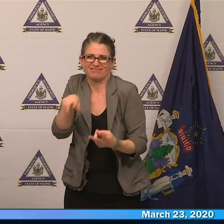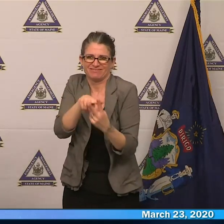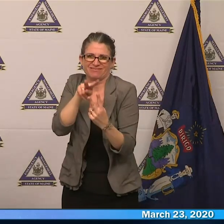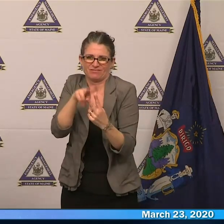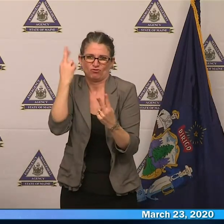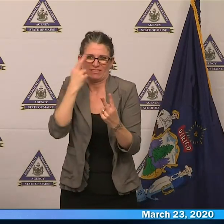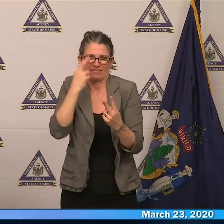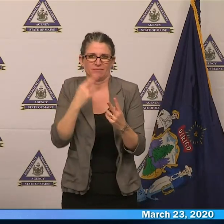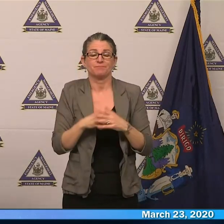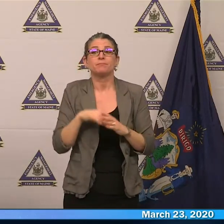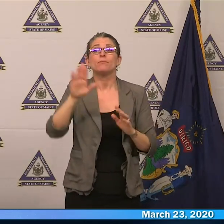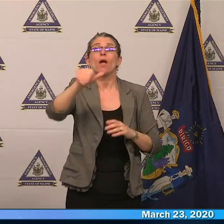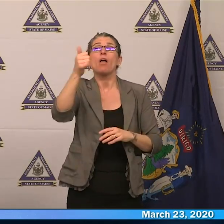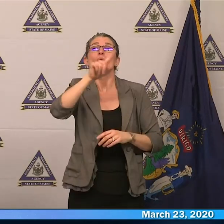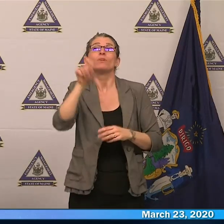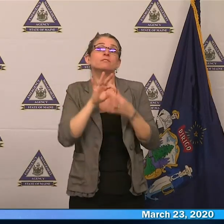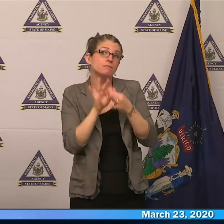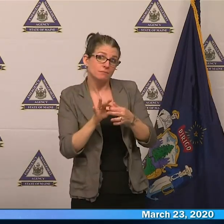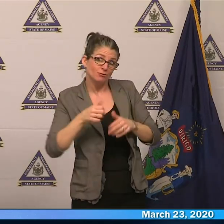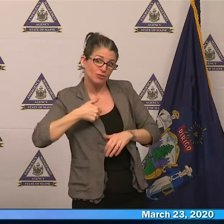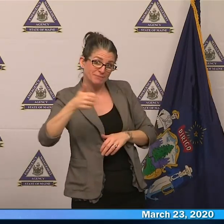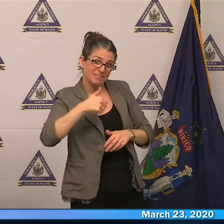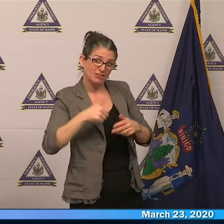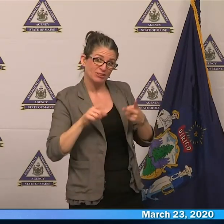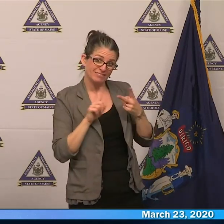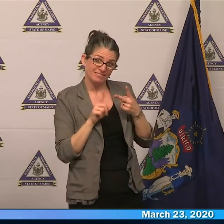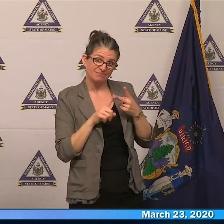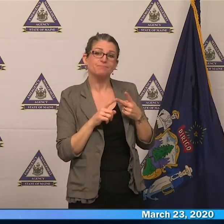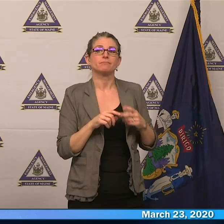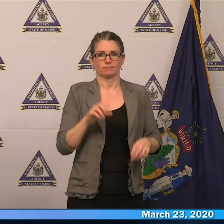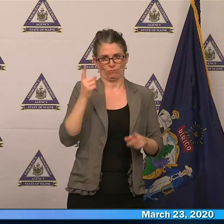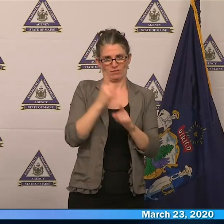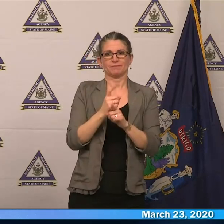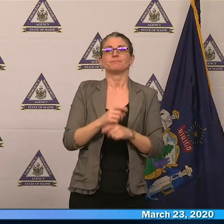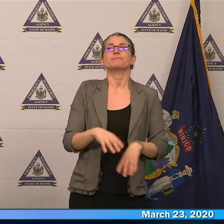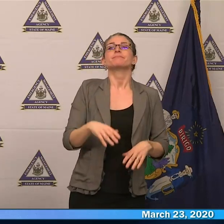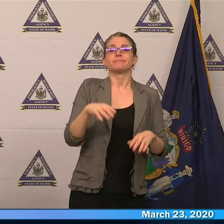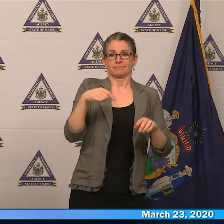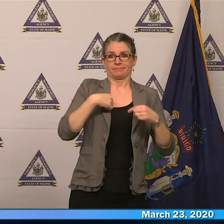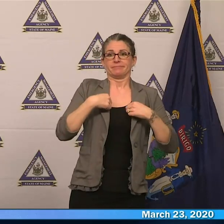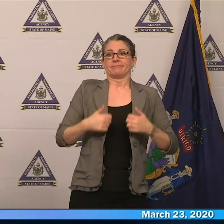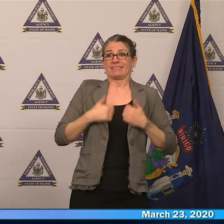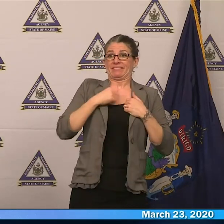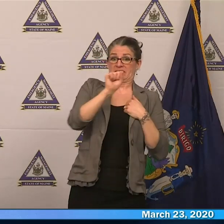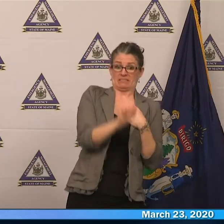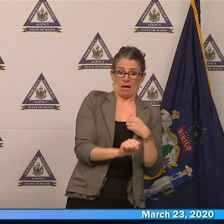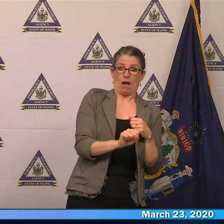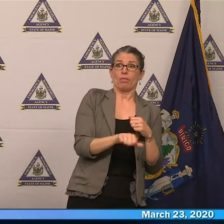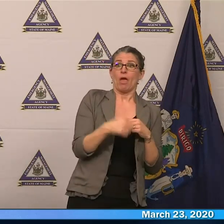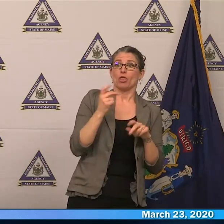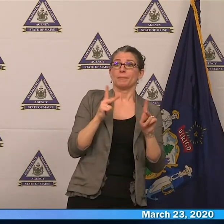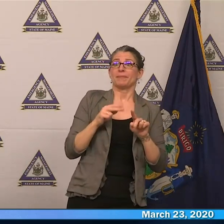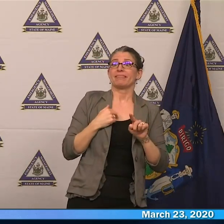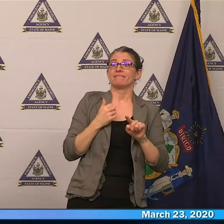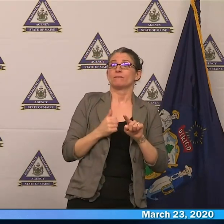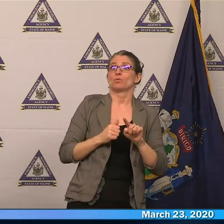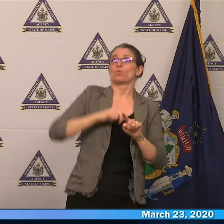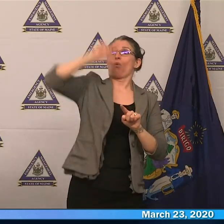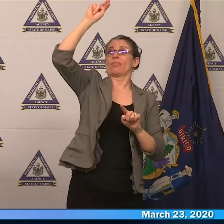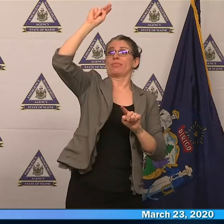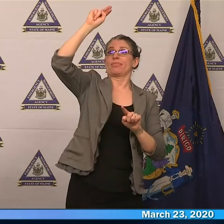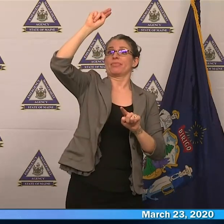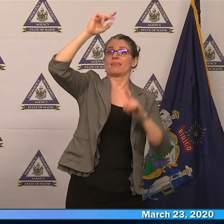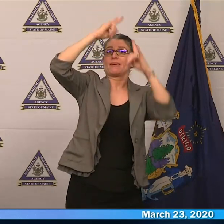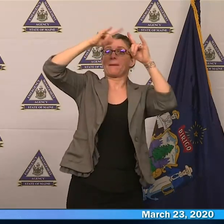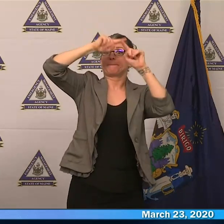You know, this is something that comes up in virtually every single infectious disease. What we probably know right